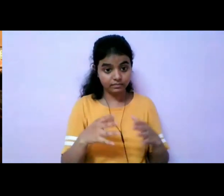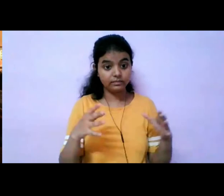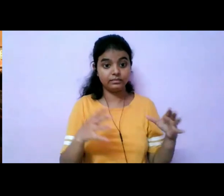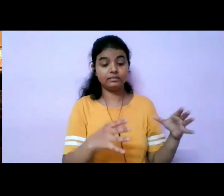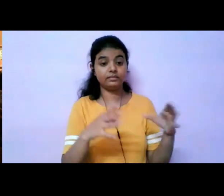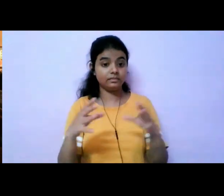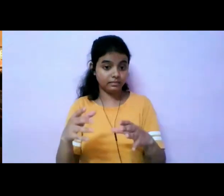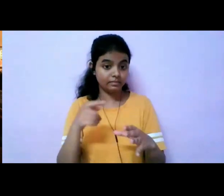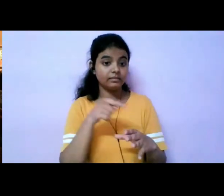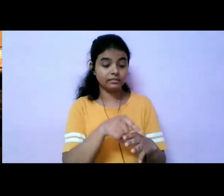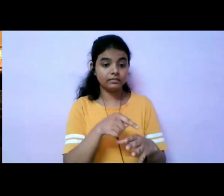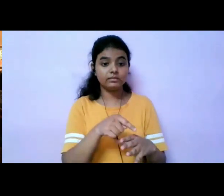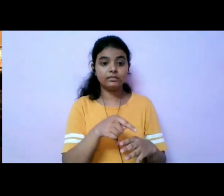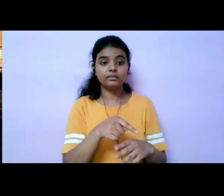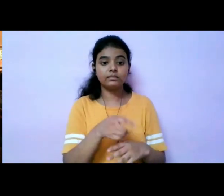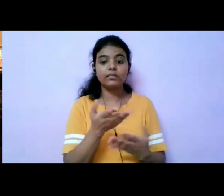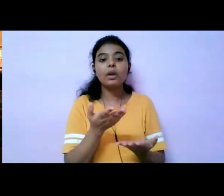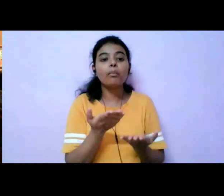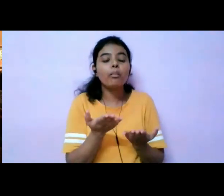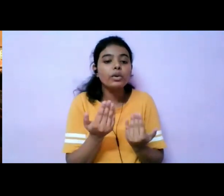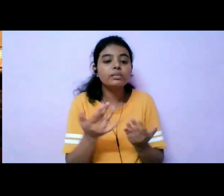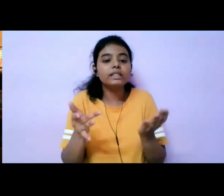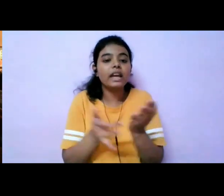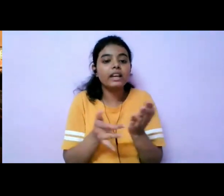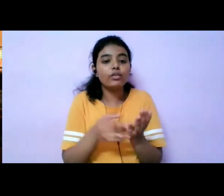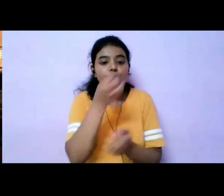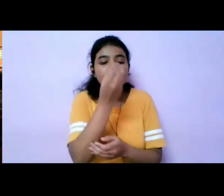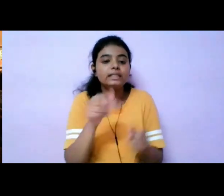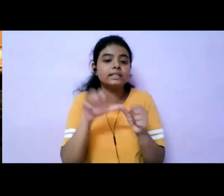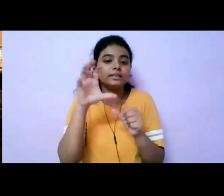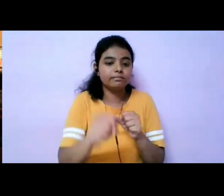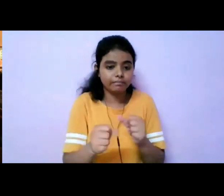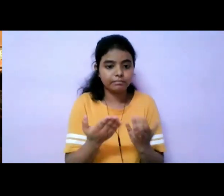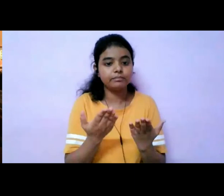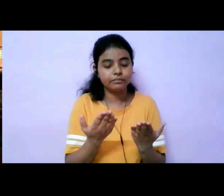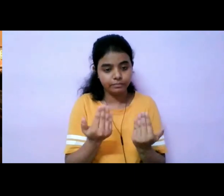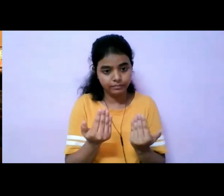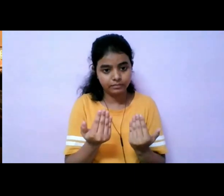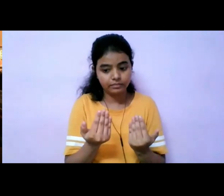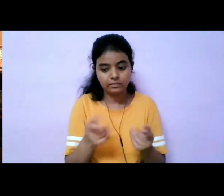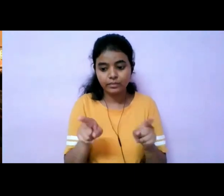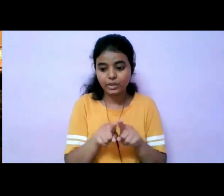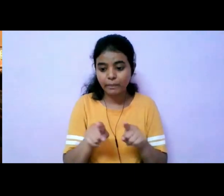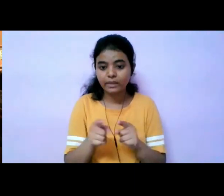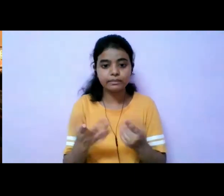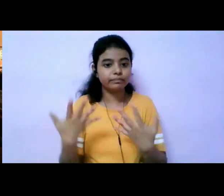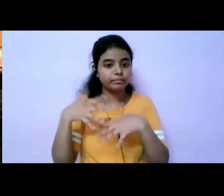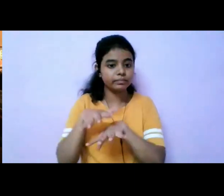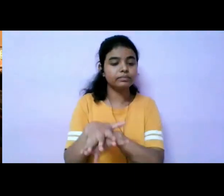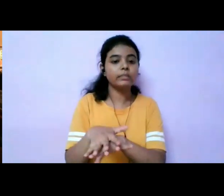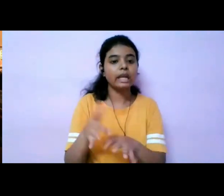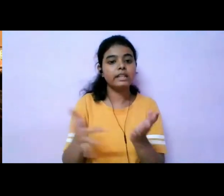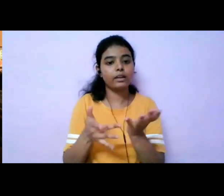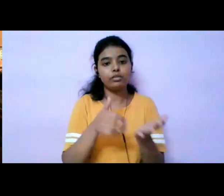have easy access to technology that is going to put us into the mainstream in ways that we